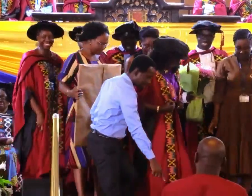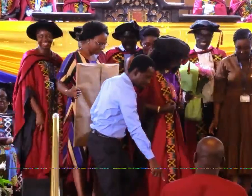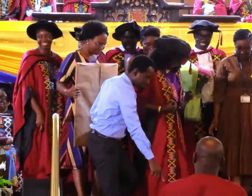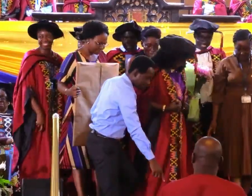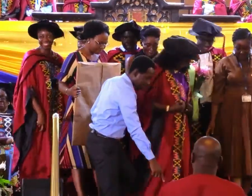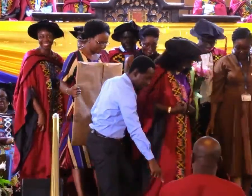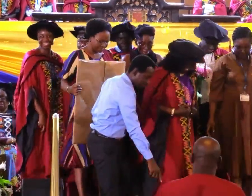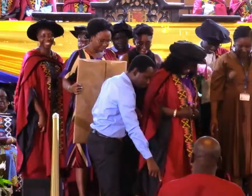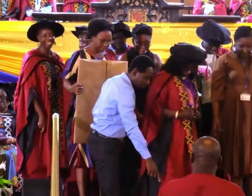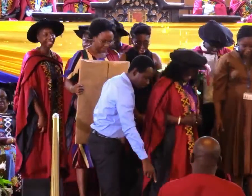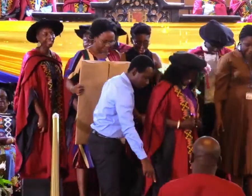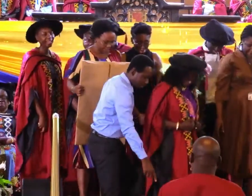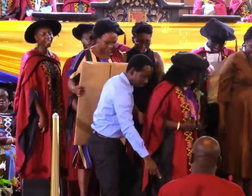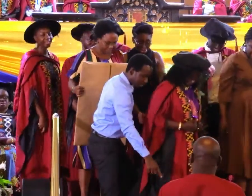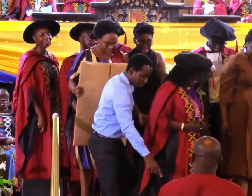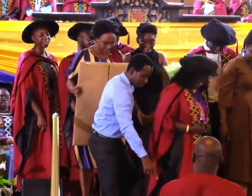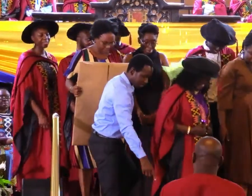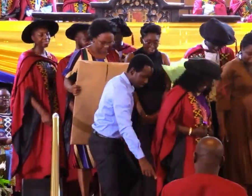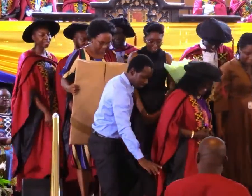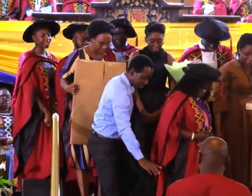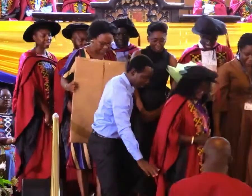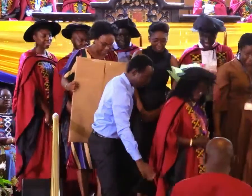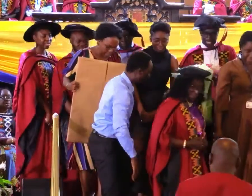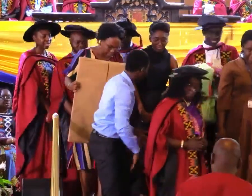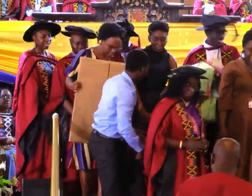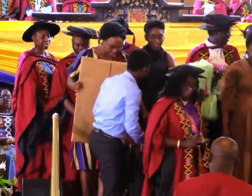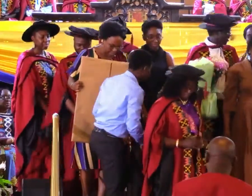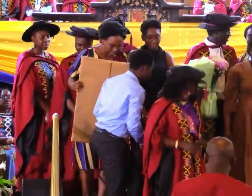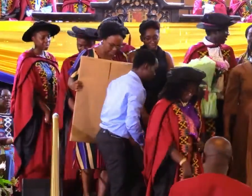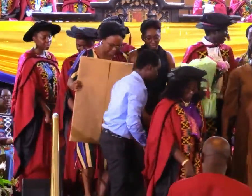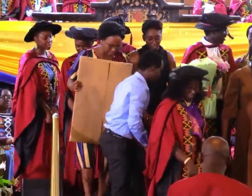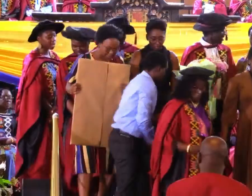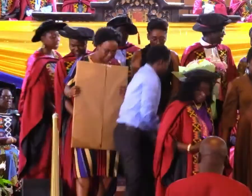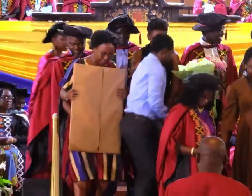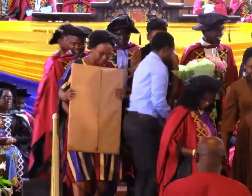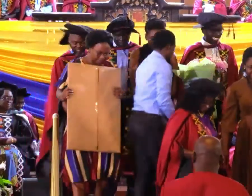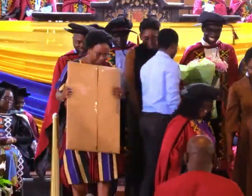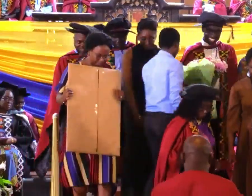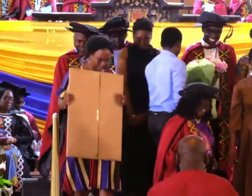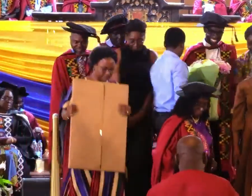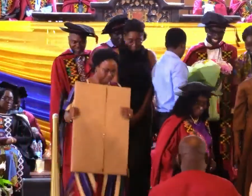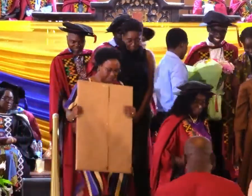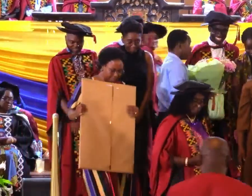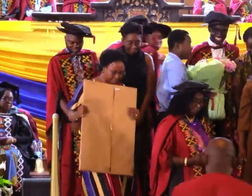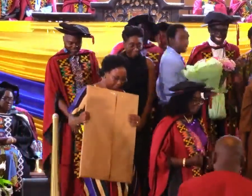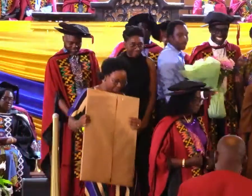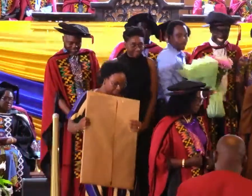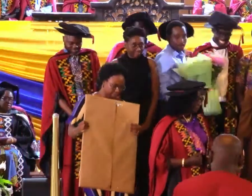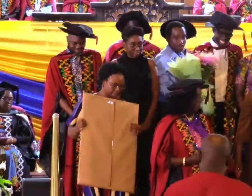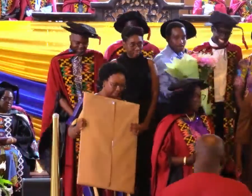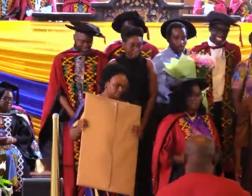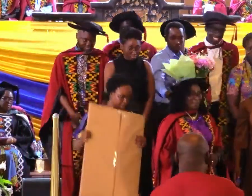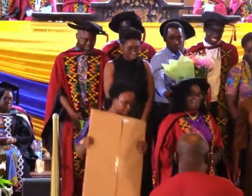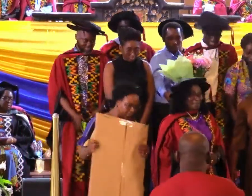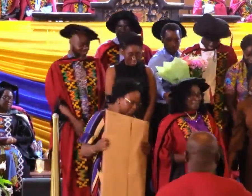South Legon Area Fellowship. Please get ready. South Legon Area Fellowship.